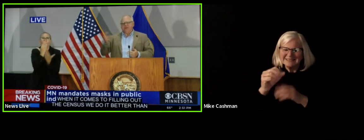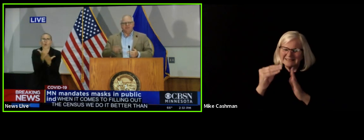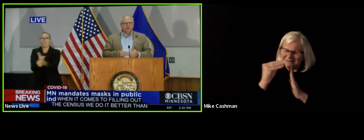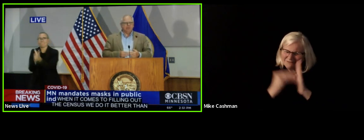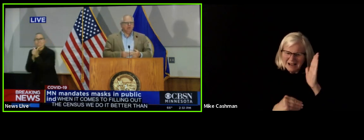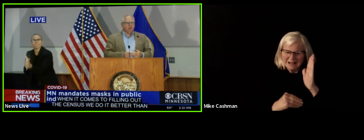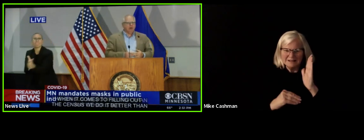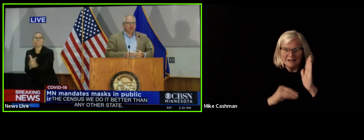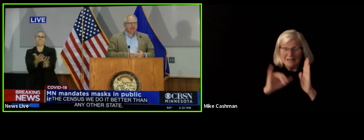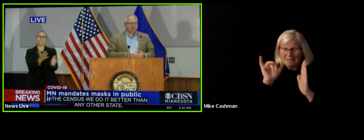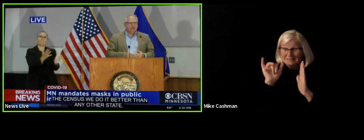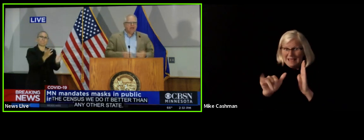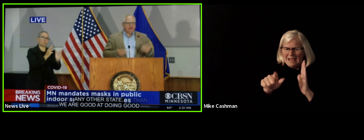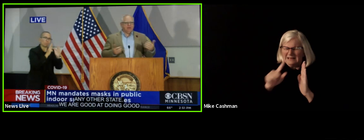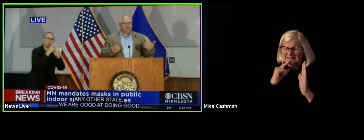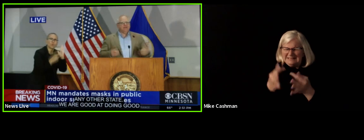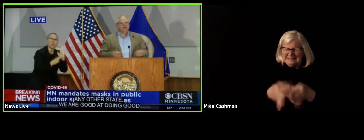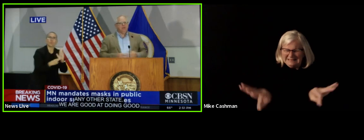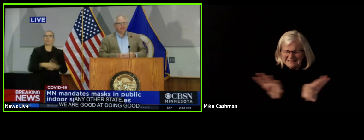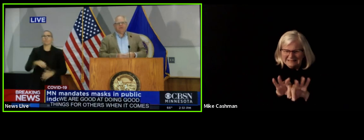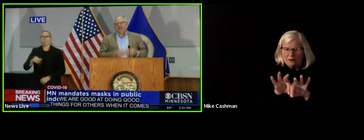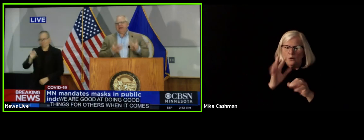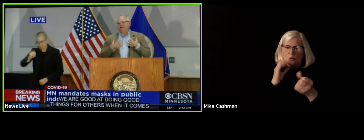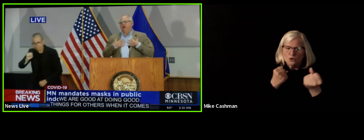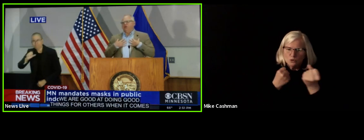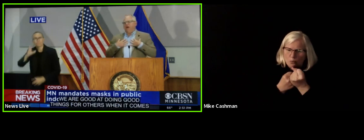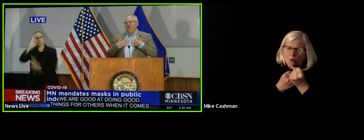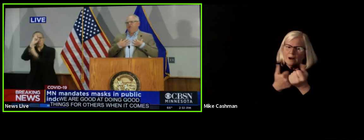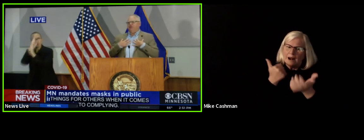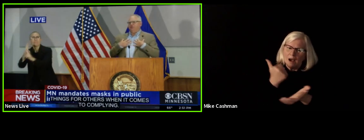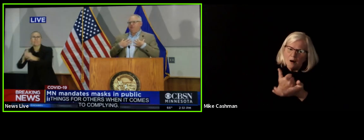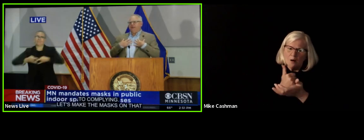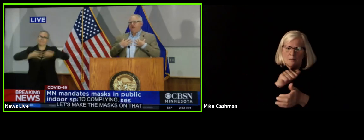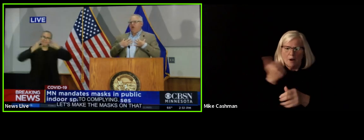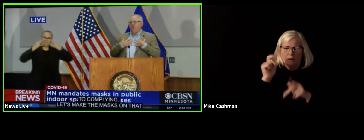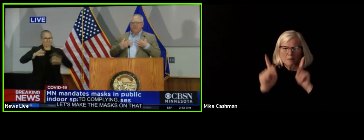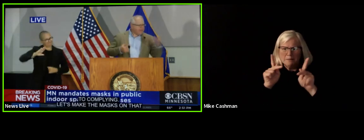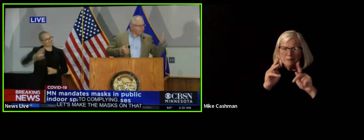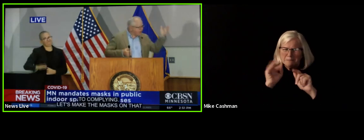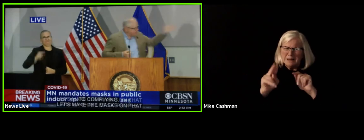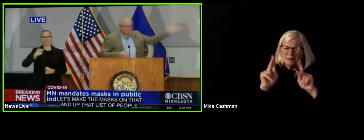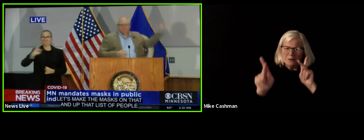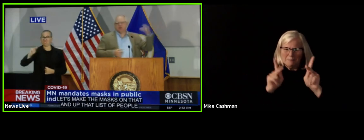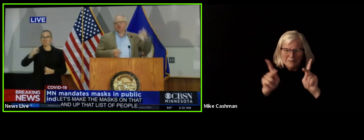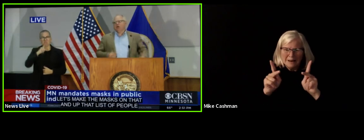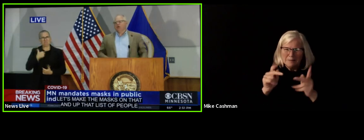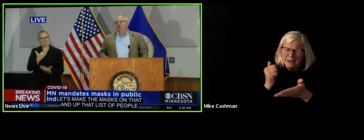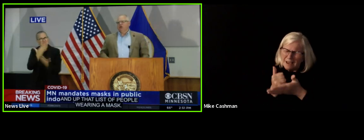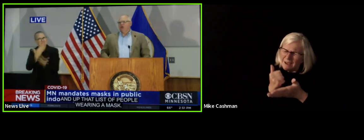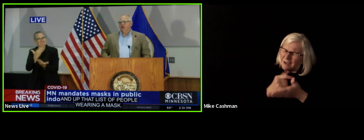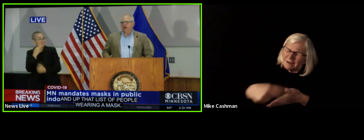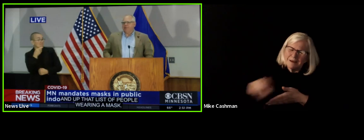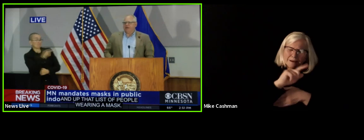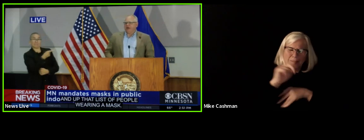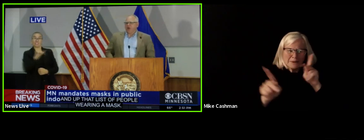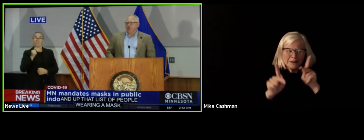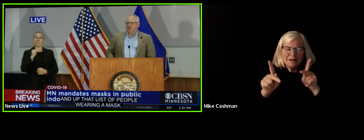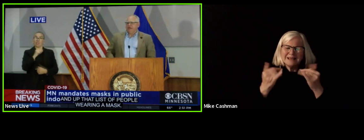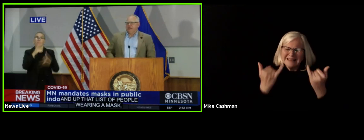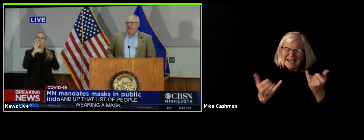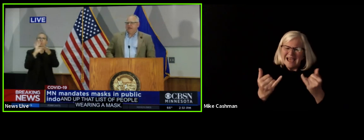that list of people who are wearing masks. And the great thing will be is I can't tell you how grateful this will be. When Jan Malcolm gives her update